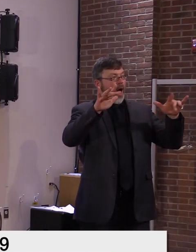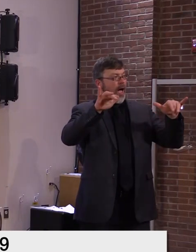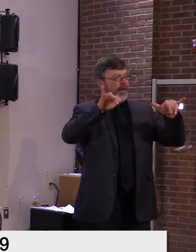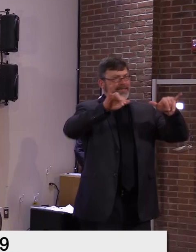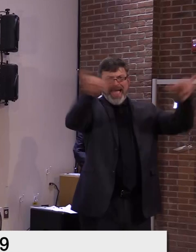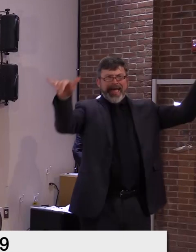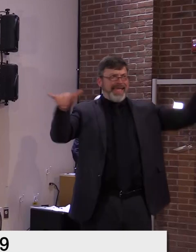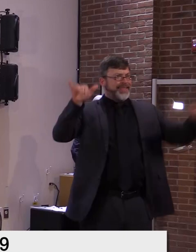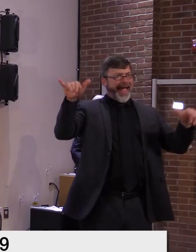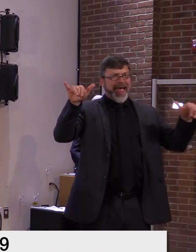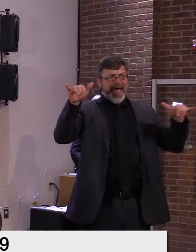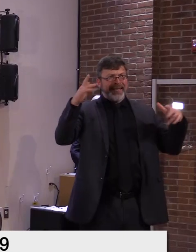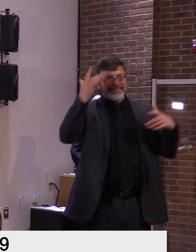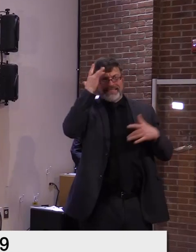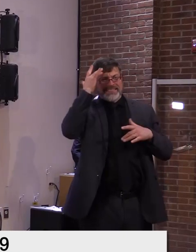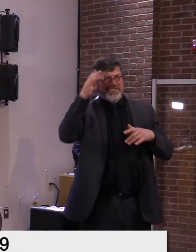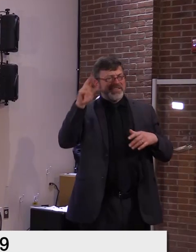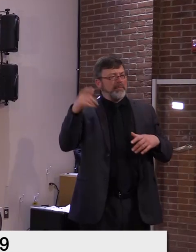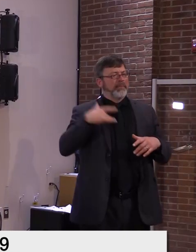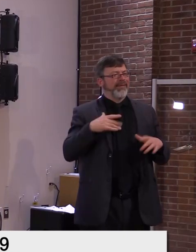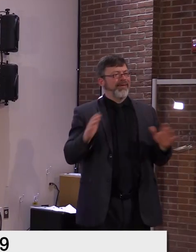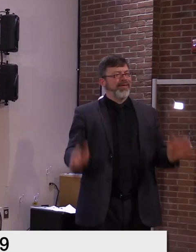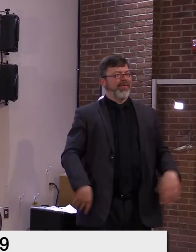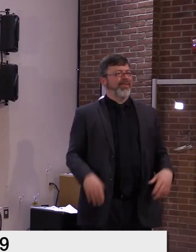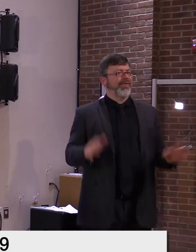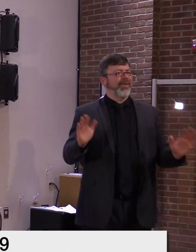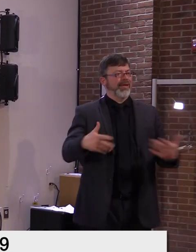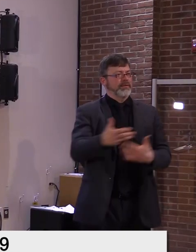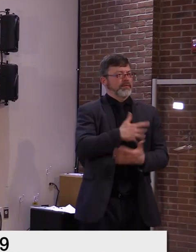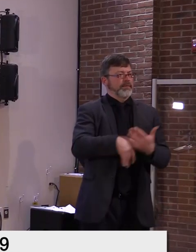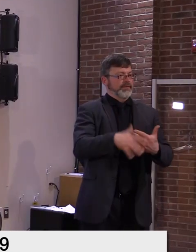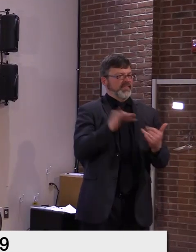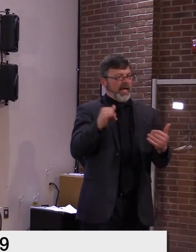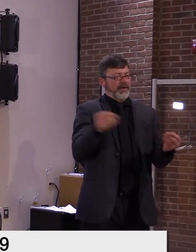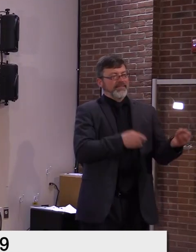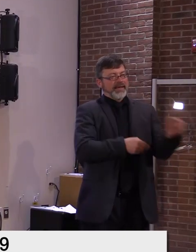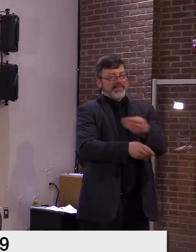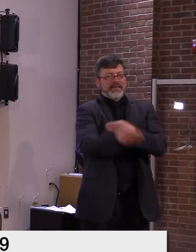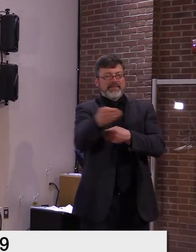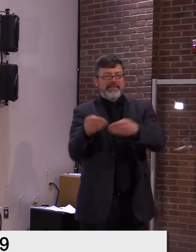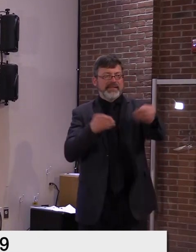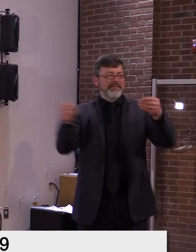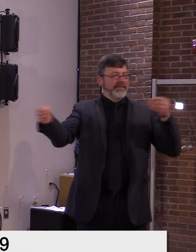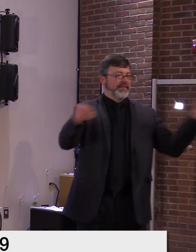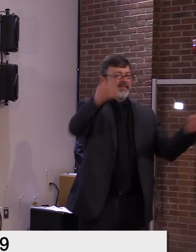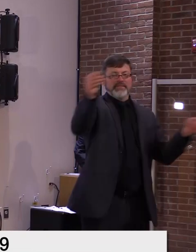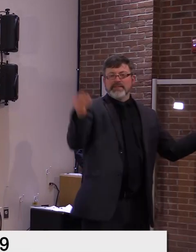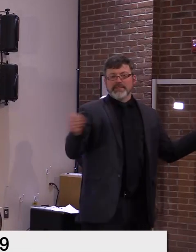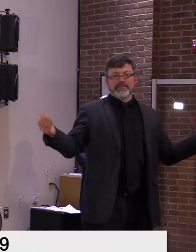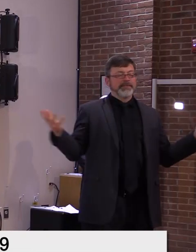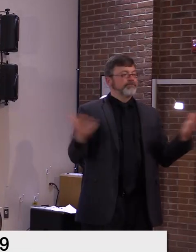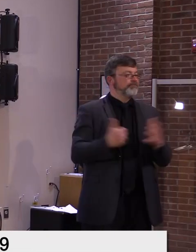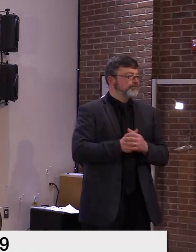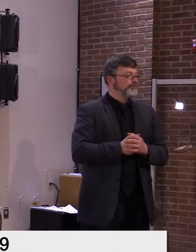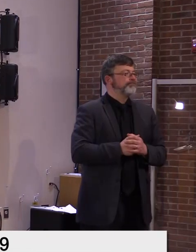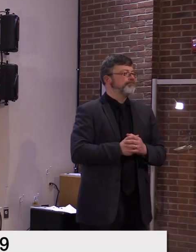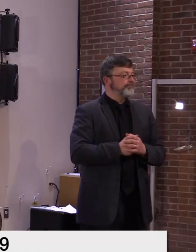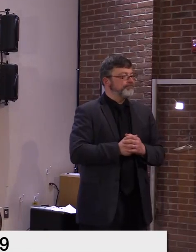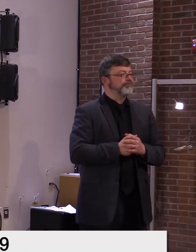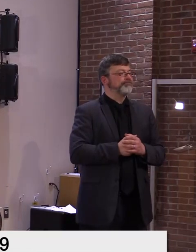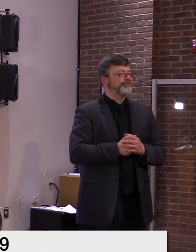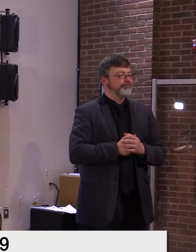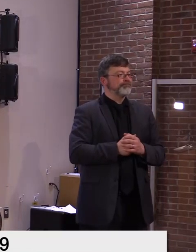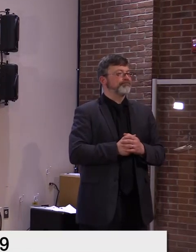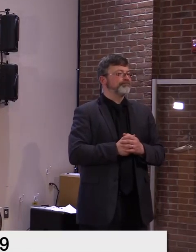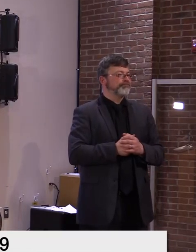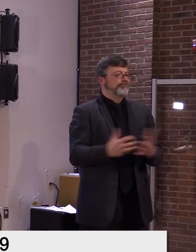should know that high case counts and outbreaks are likely to continue in the very near future, primarily affecting